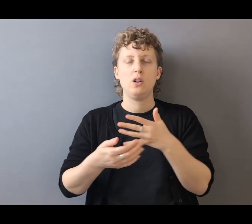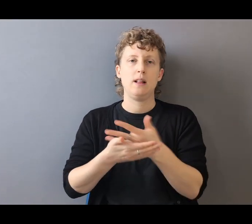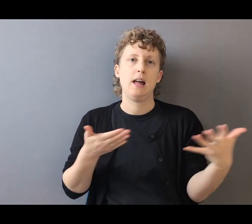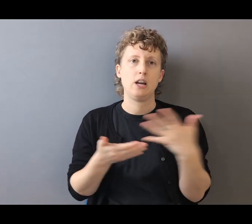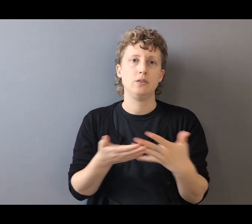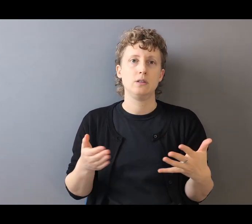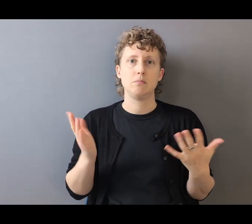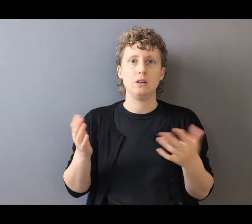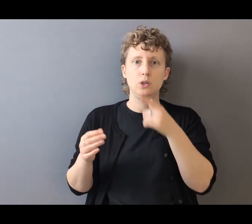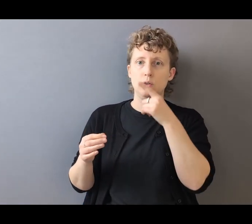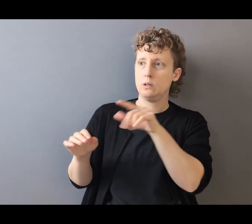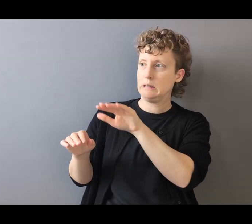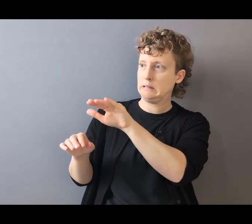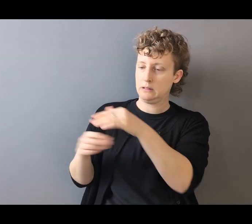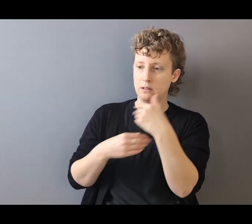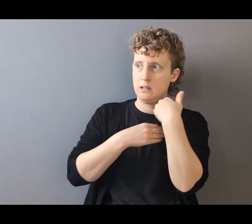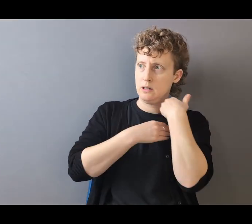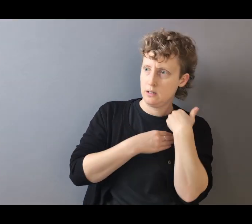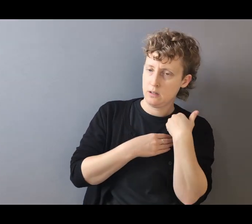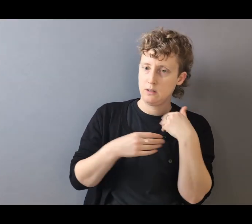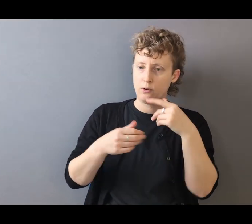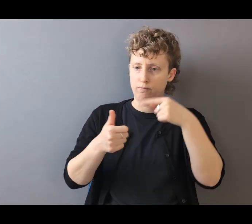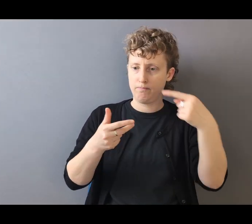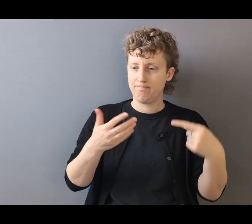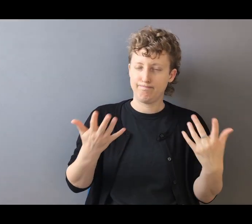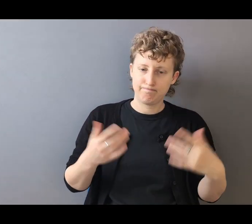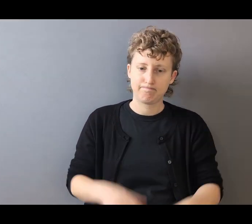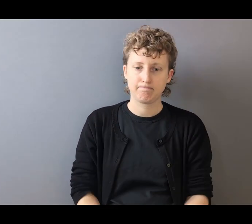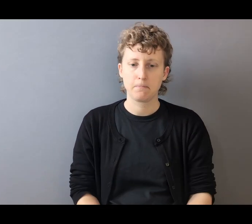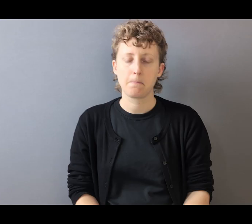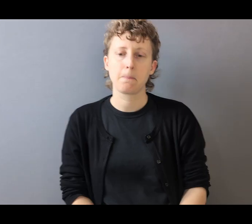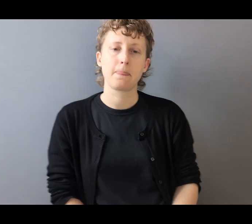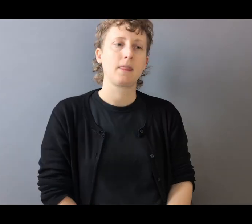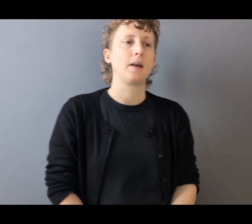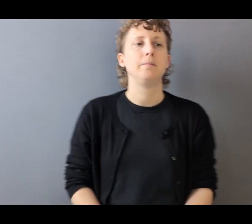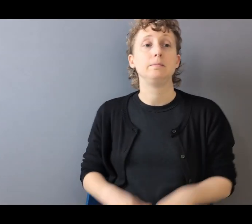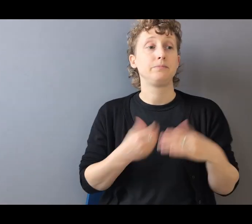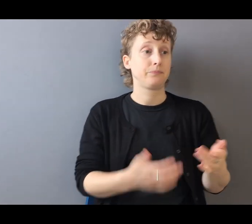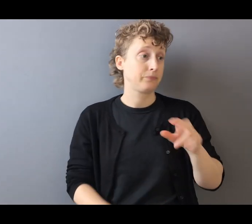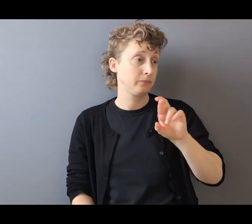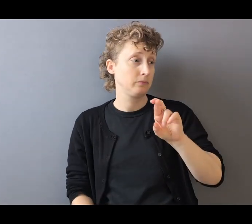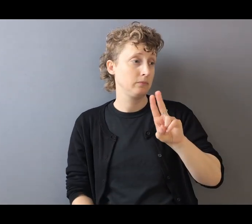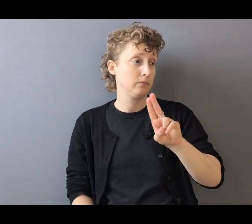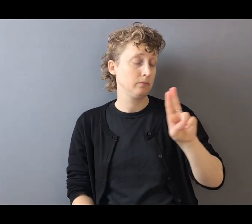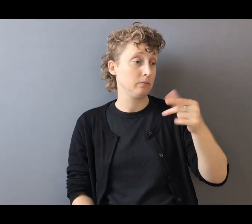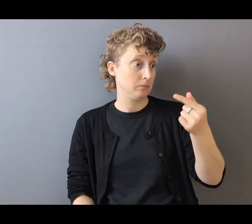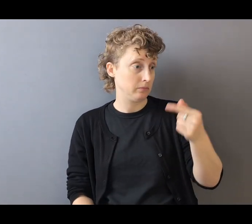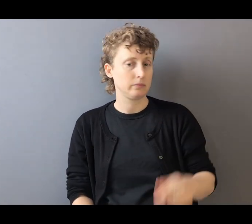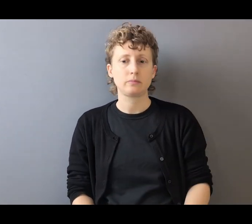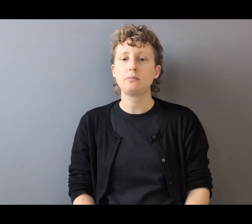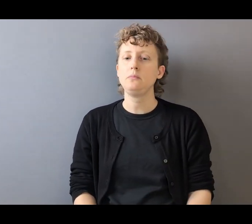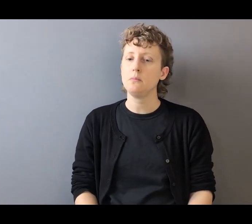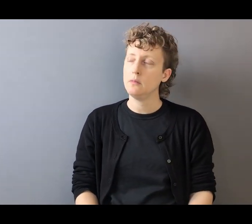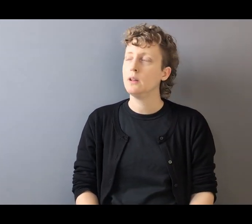on. So Ruut, what are your inputs? What can we do better? Yeah, I've talked